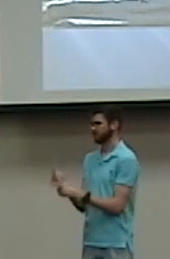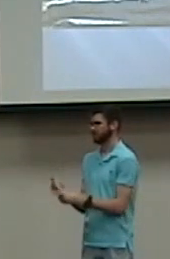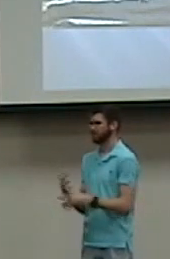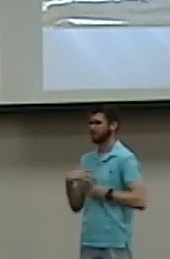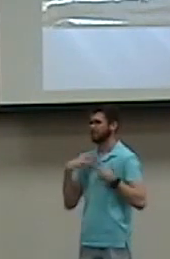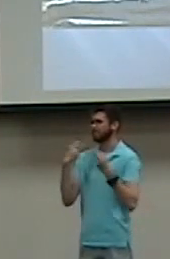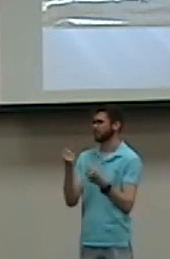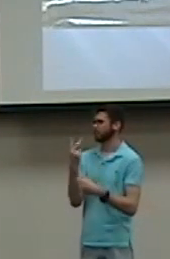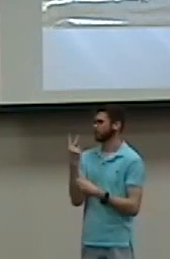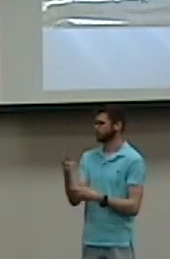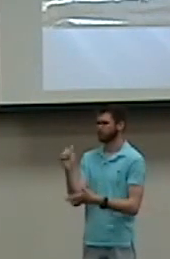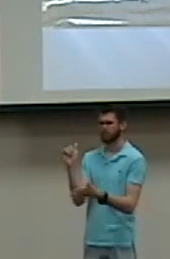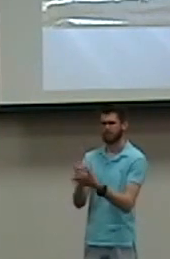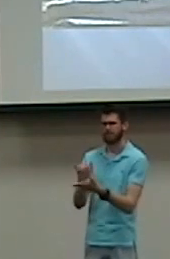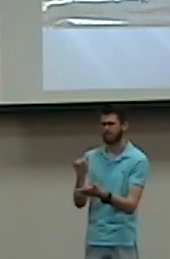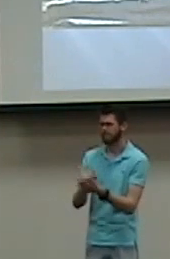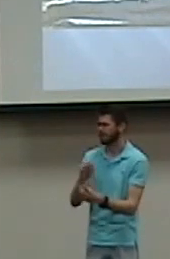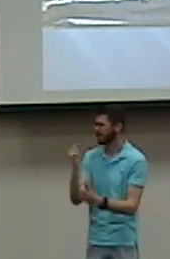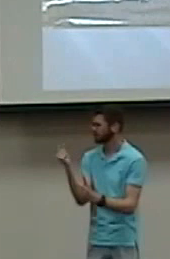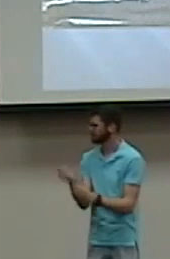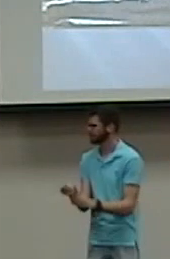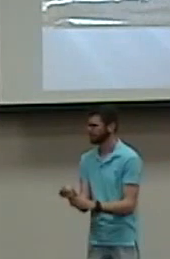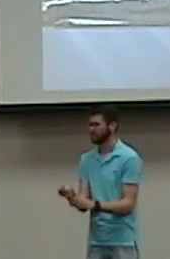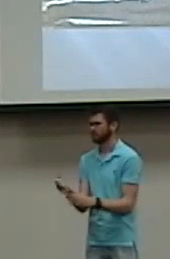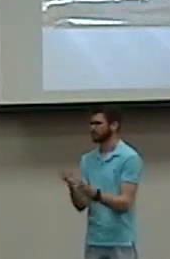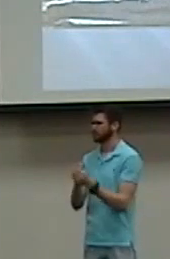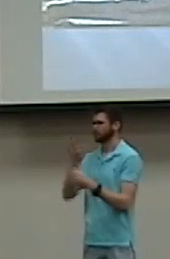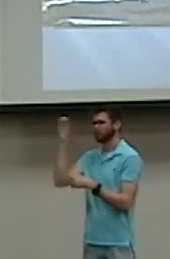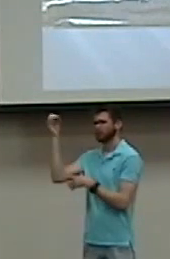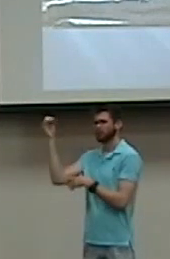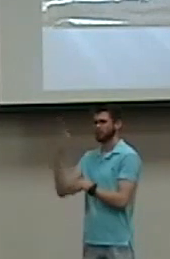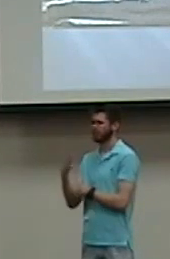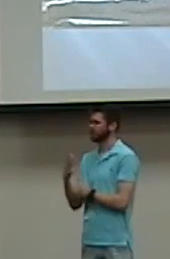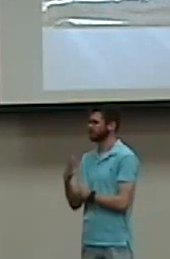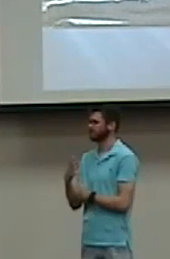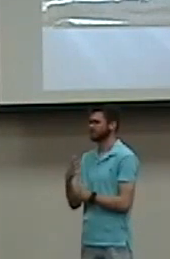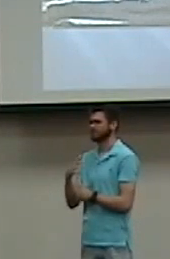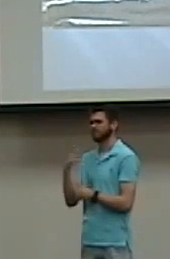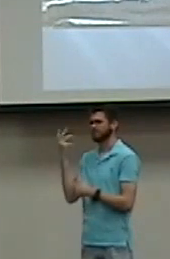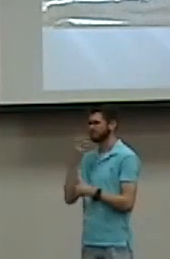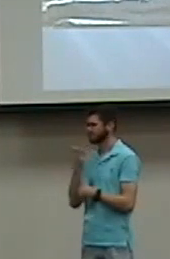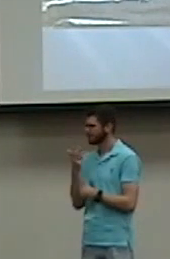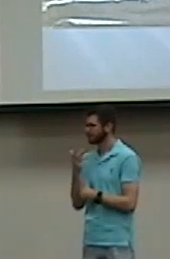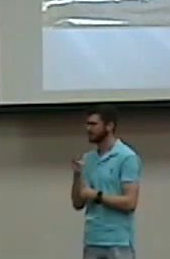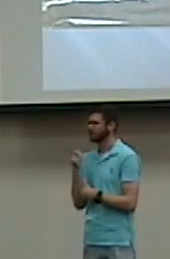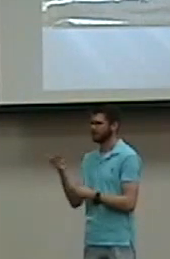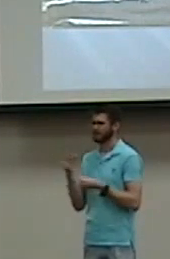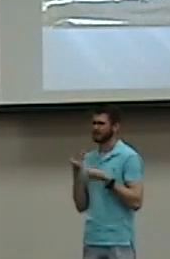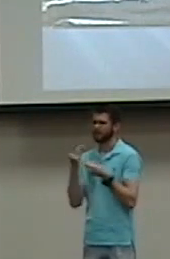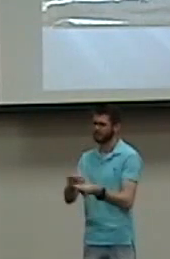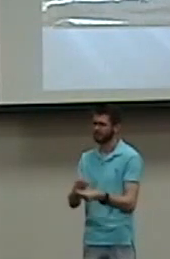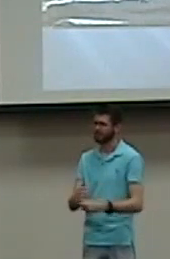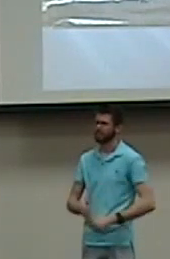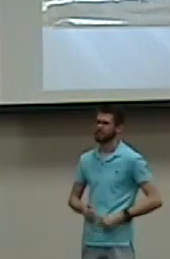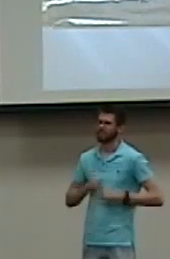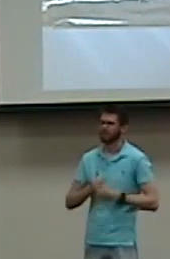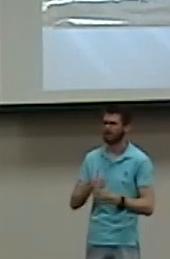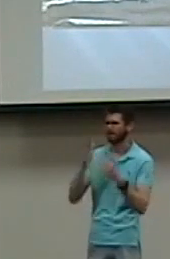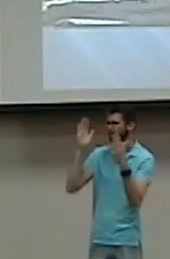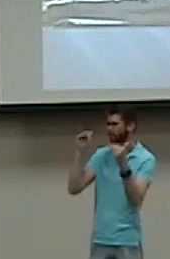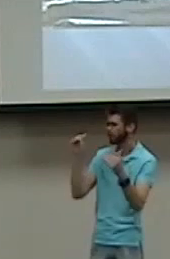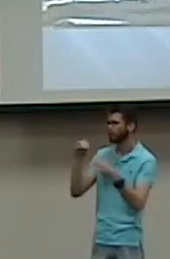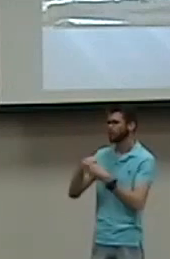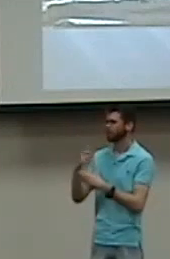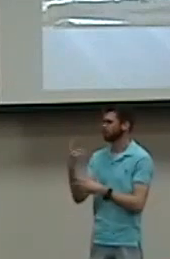situations with grace that we can only dream of, and has breathed life and hope into two